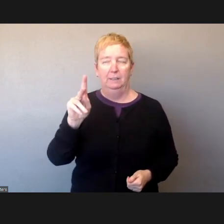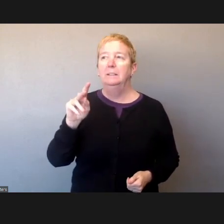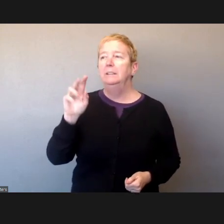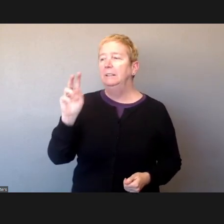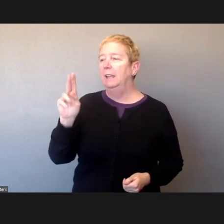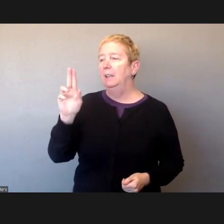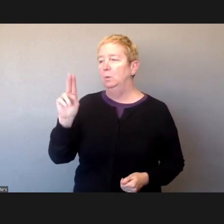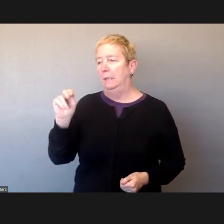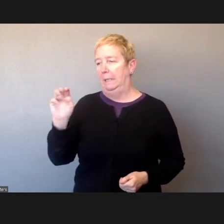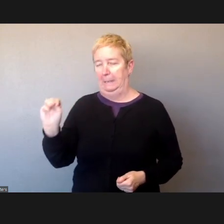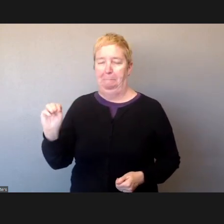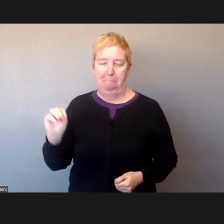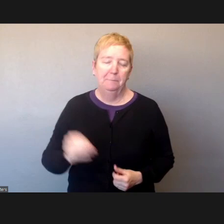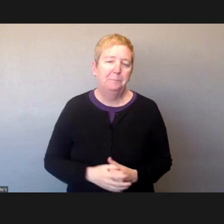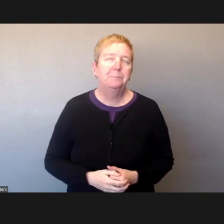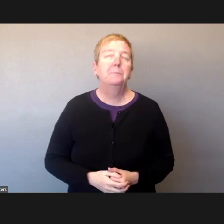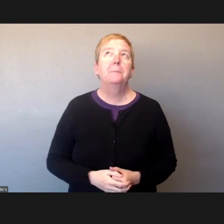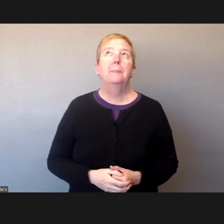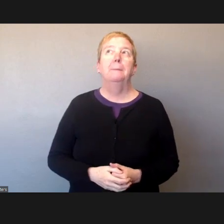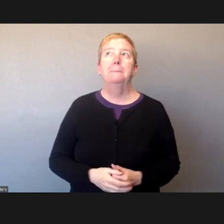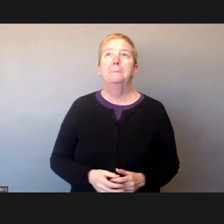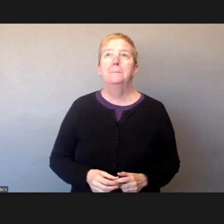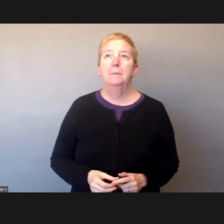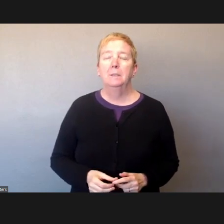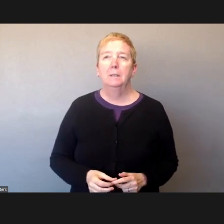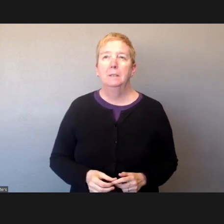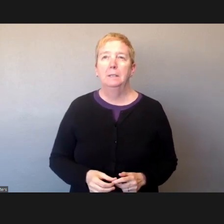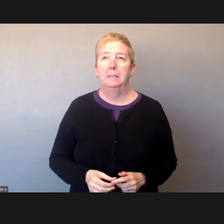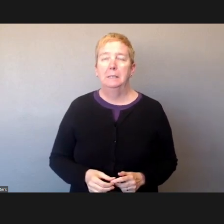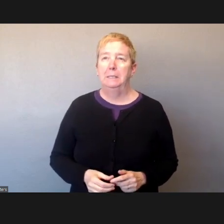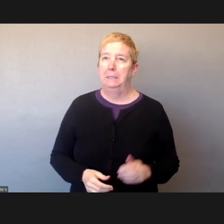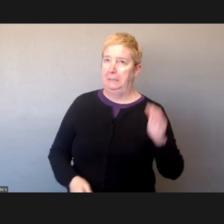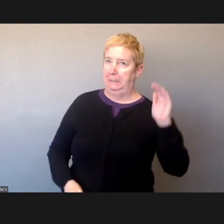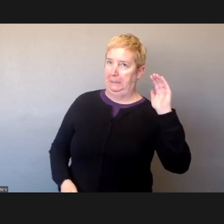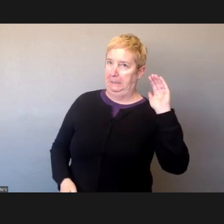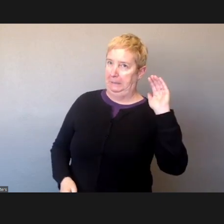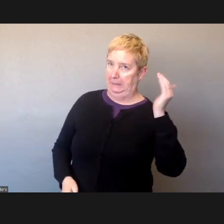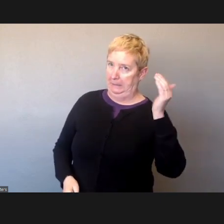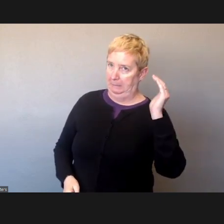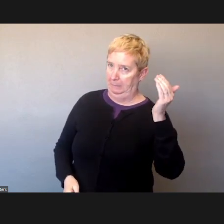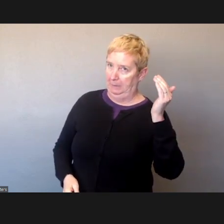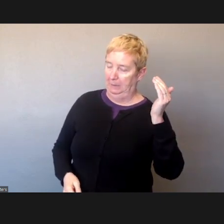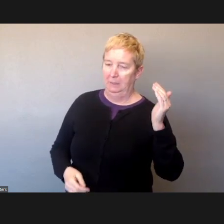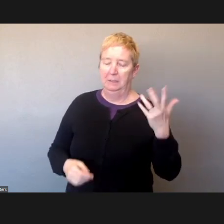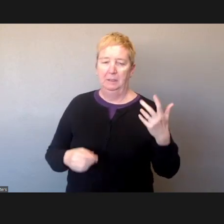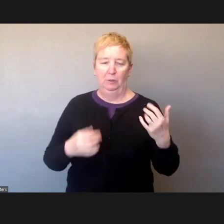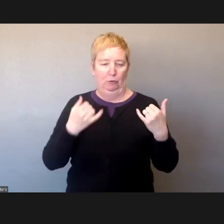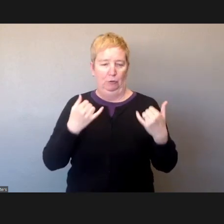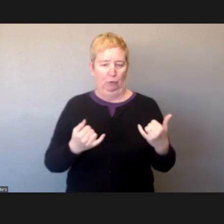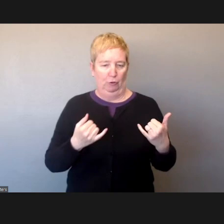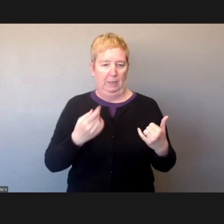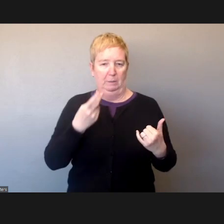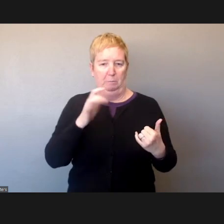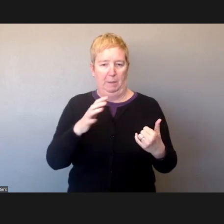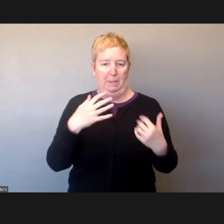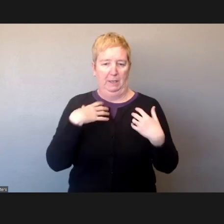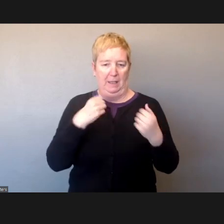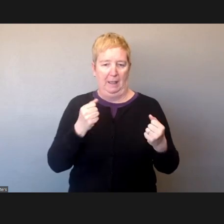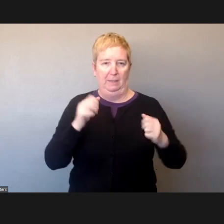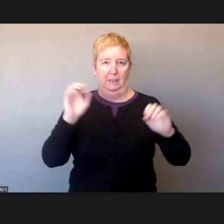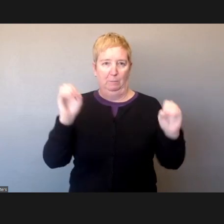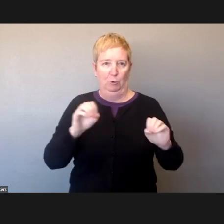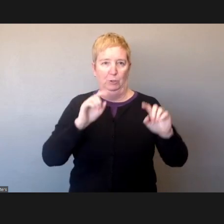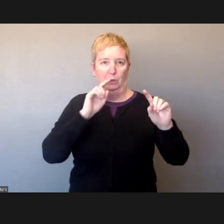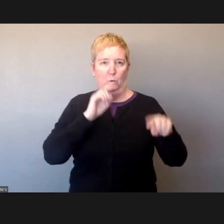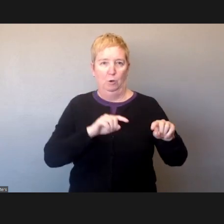Towards the fact, it seems the current public health emergency order expires next Friday,